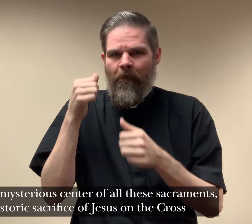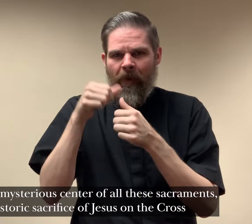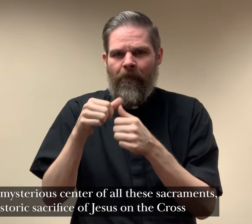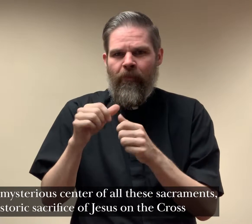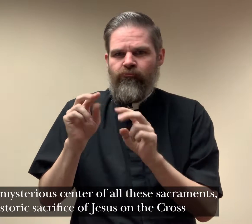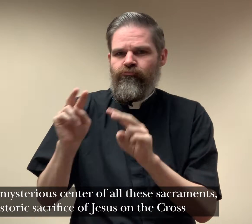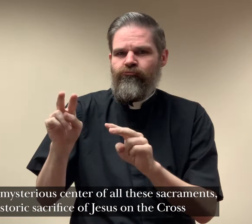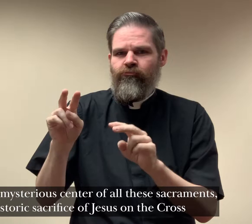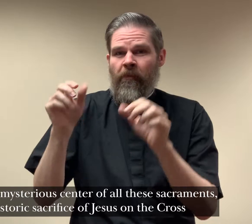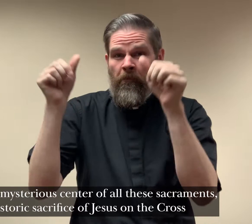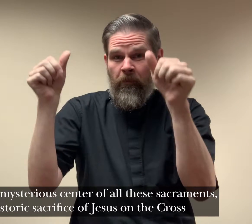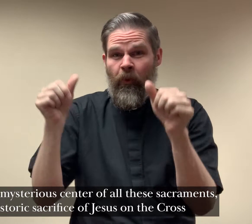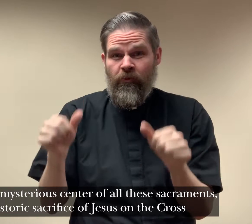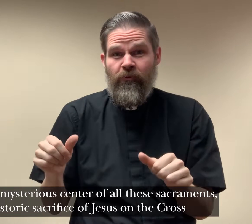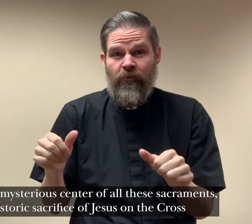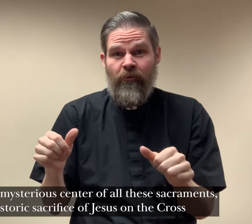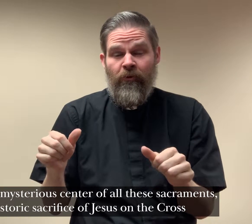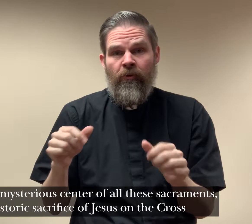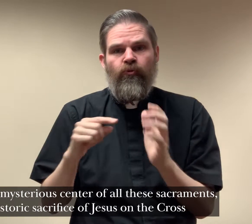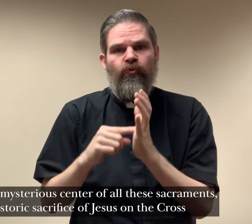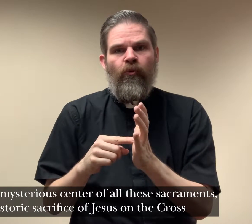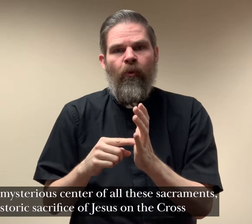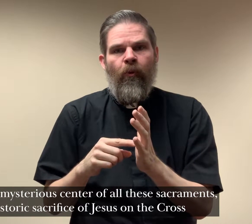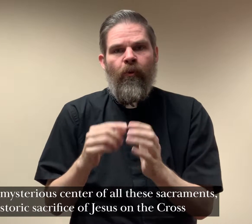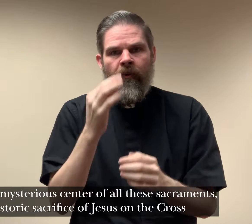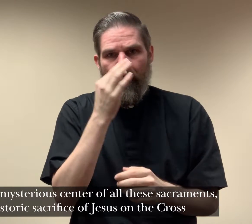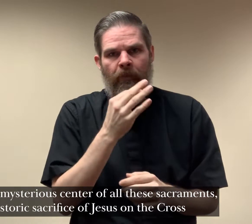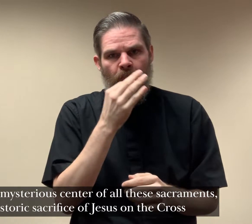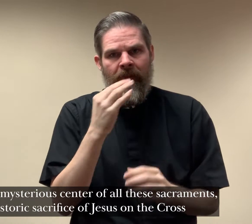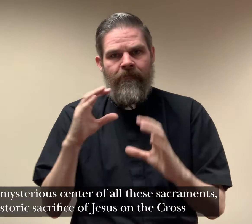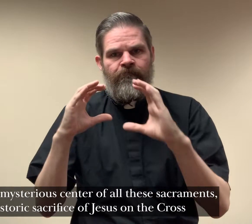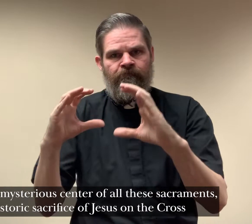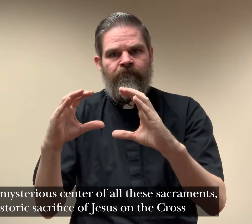Because the historic sacrifice of Jesus on the cross